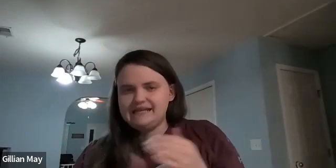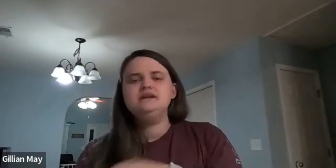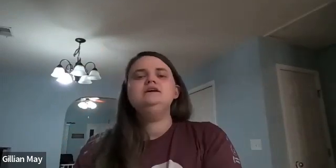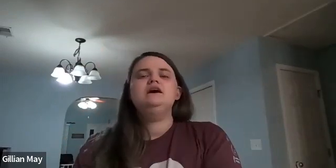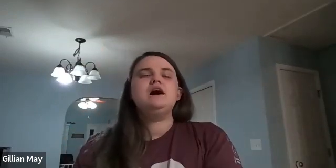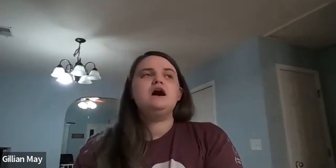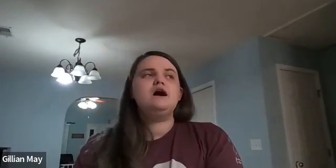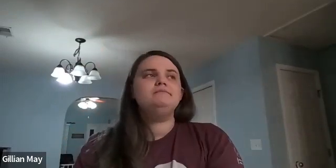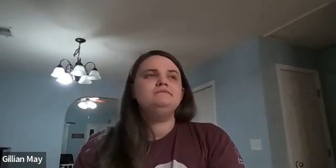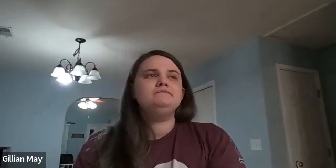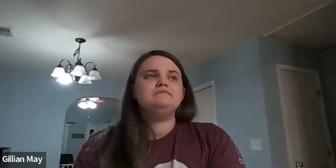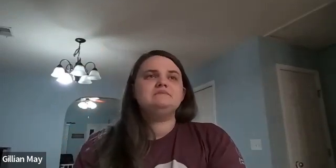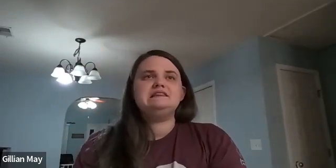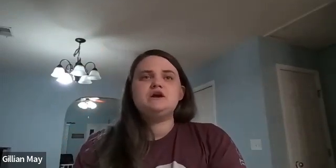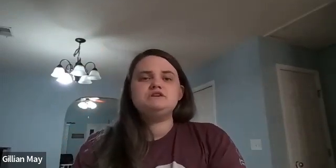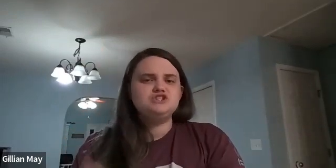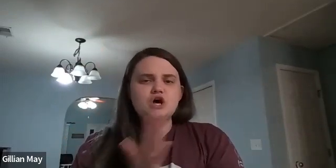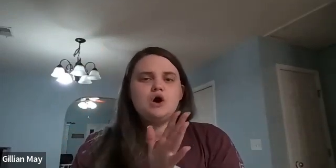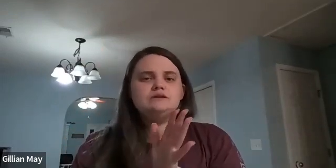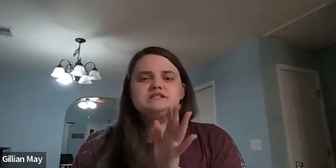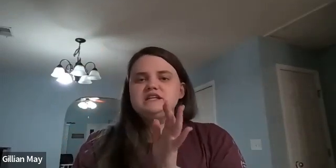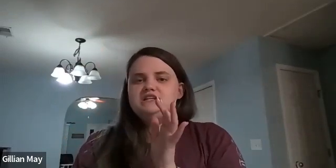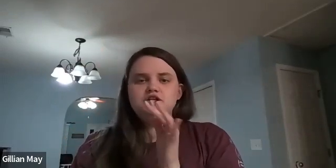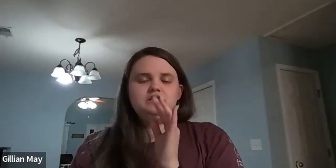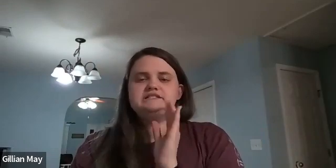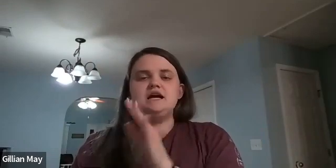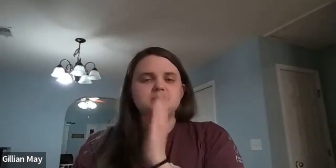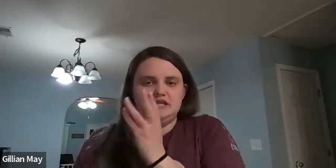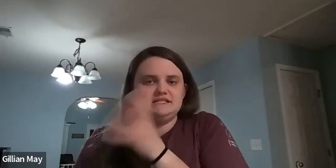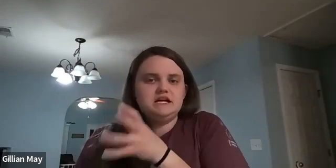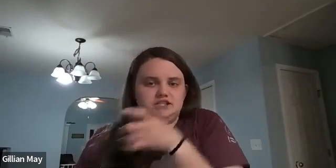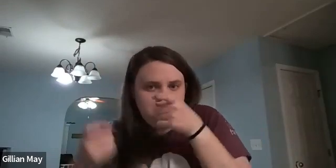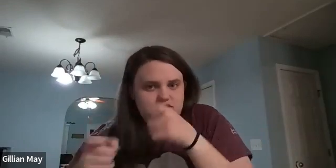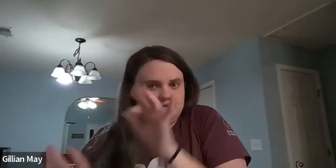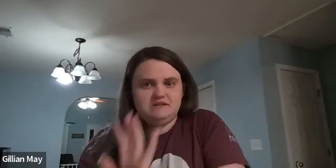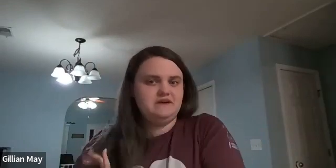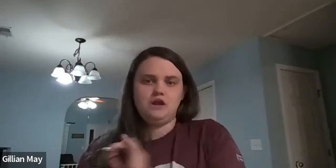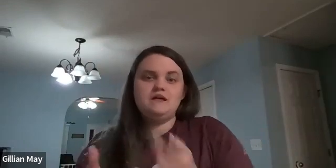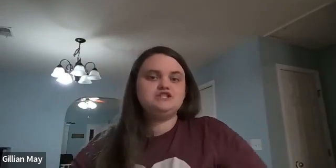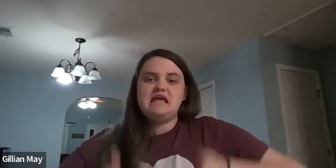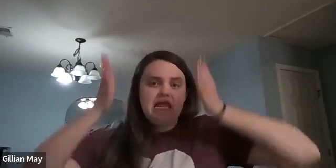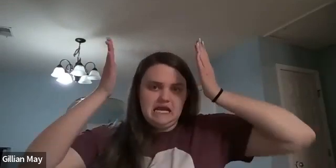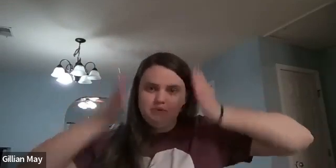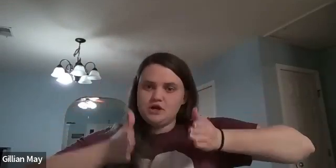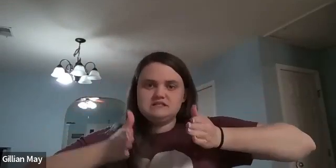body. There is no like it's not, that's not gender specific. No, that's just any